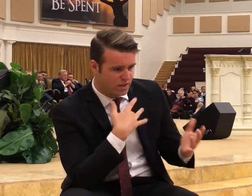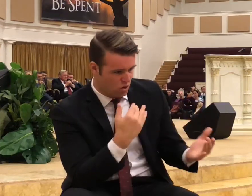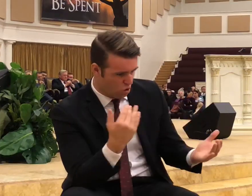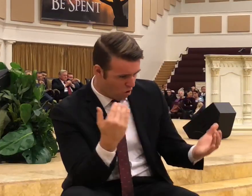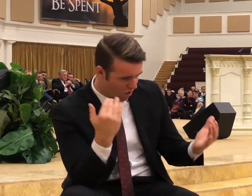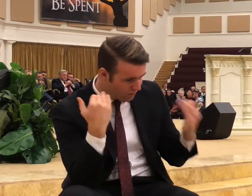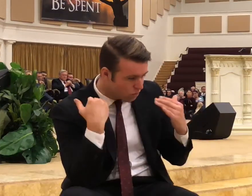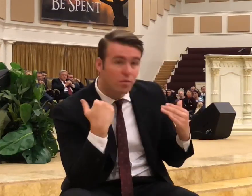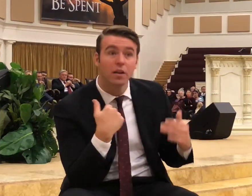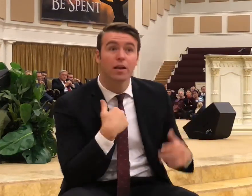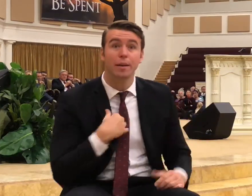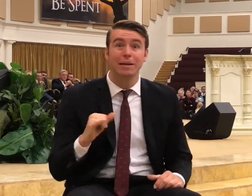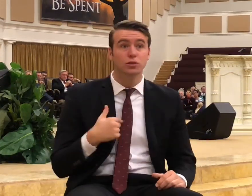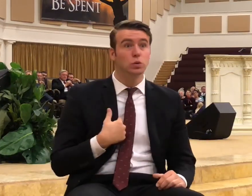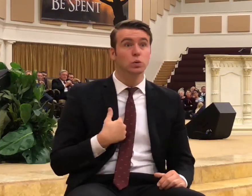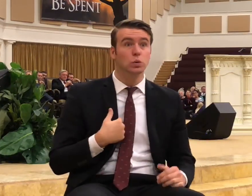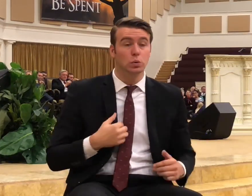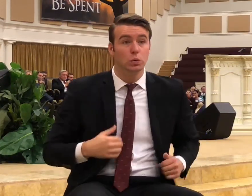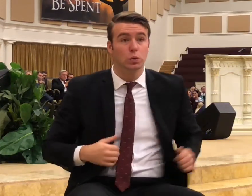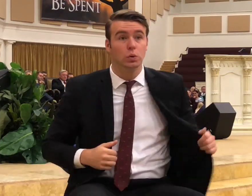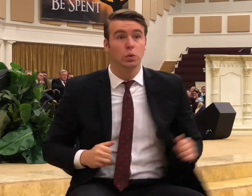Me included.